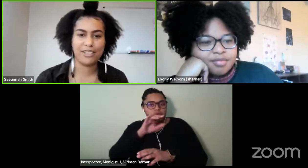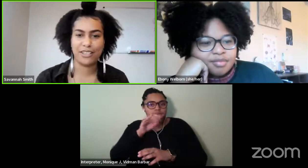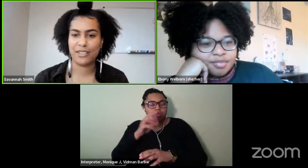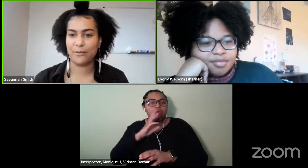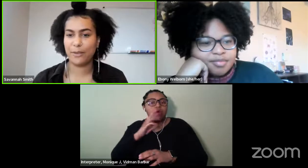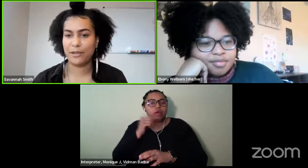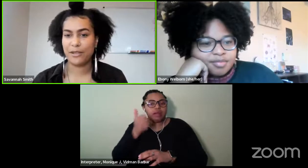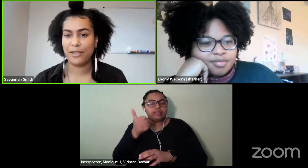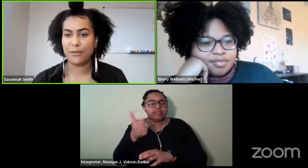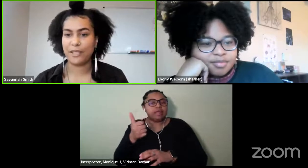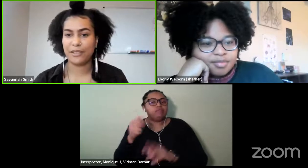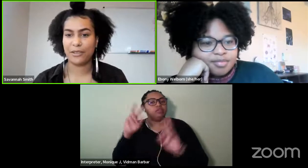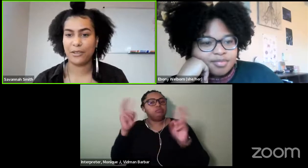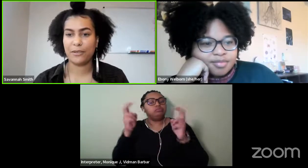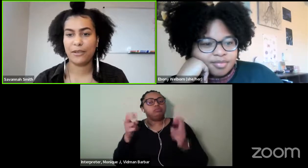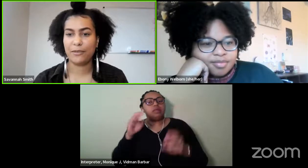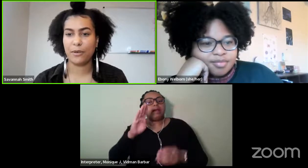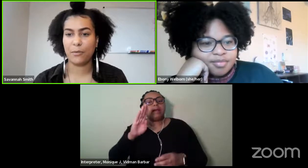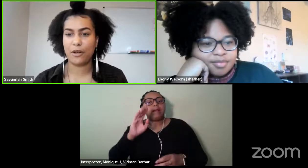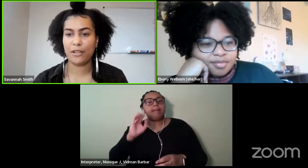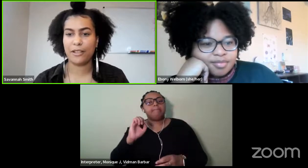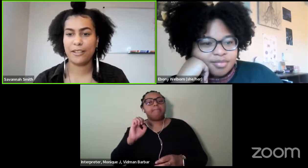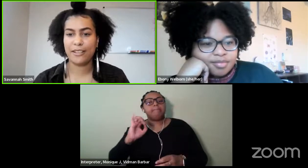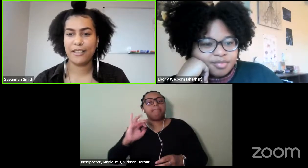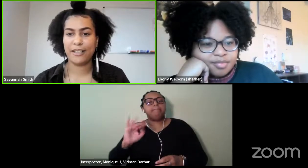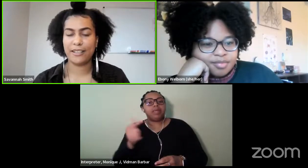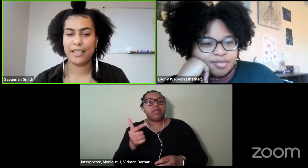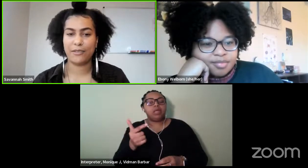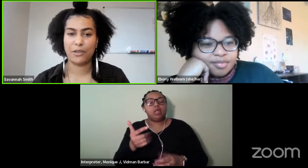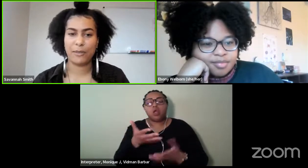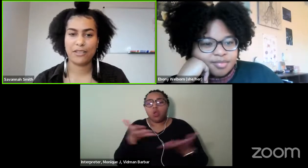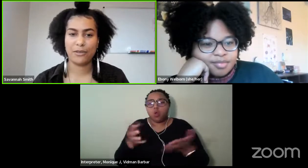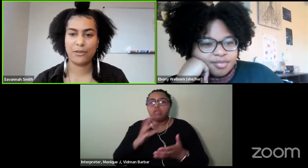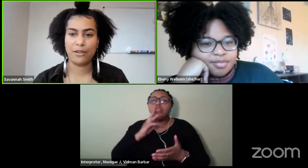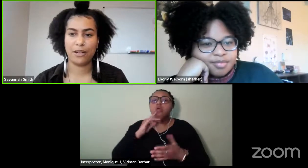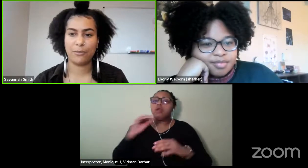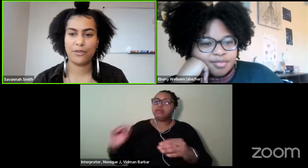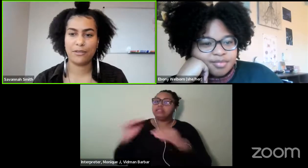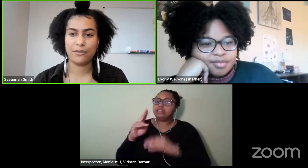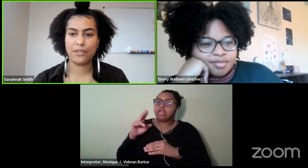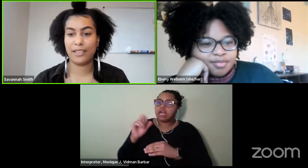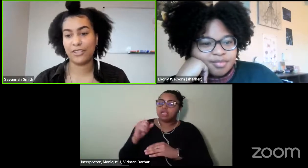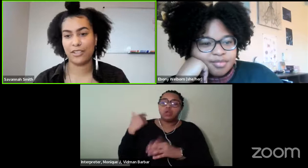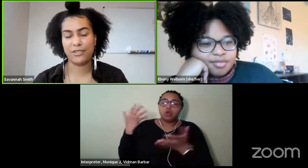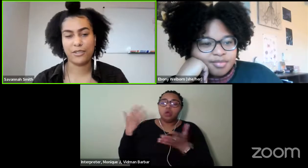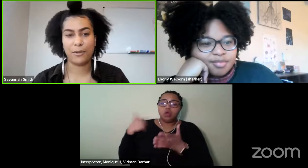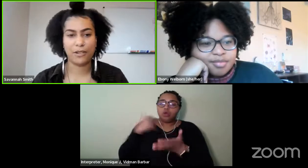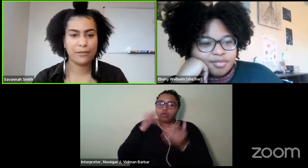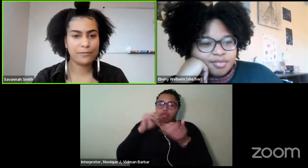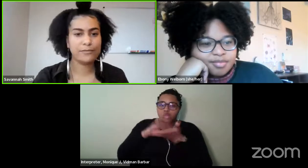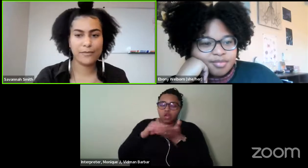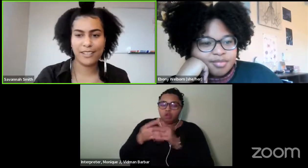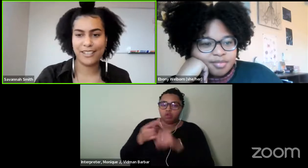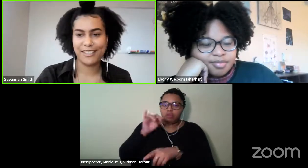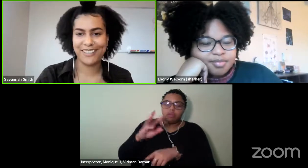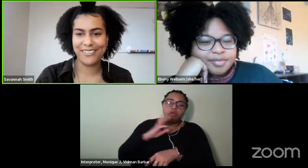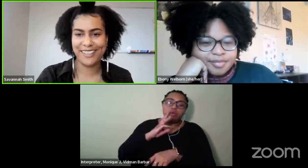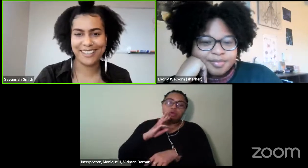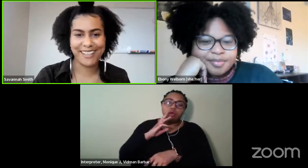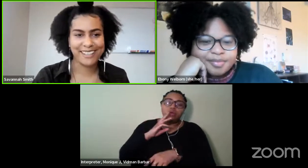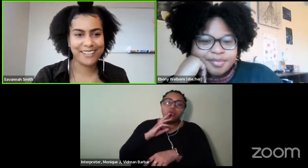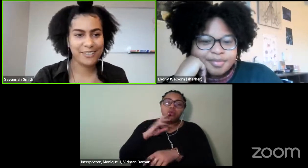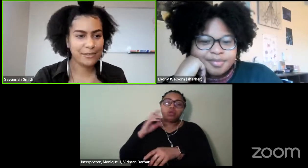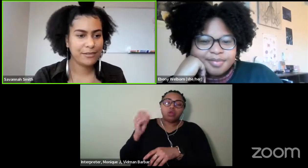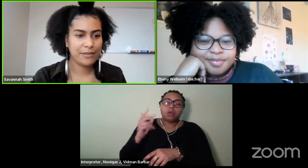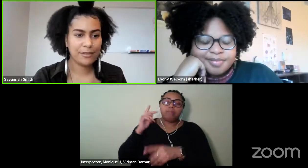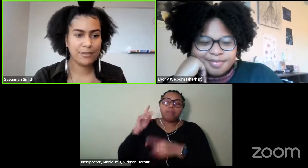has to teach us and what we can learn from water, and kind of going back to our roots of connection to water. So I love